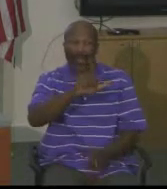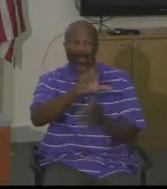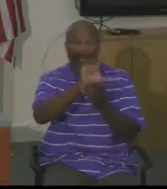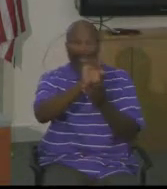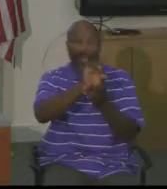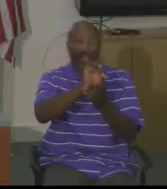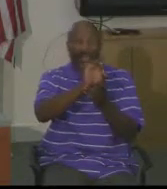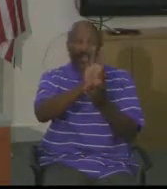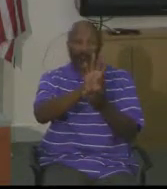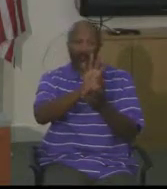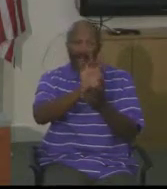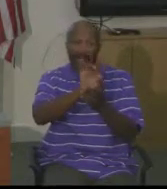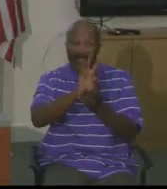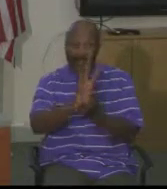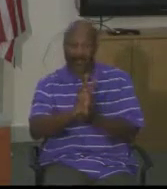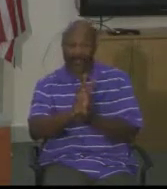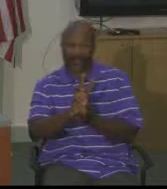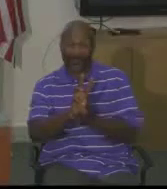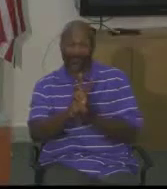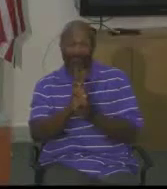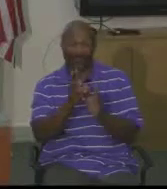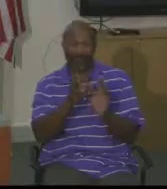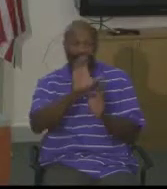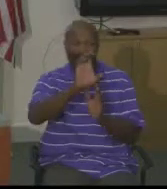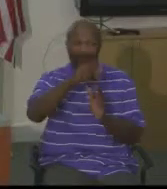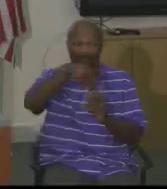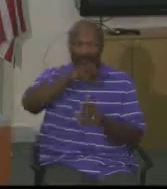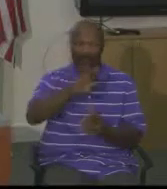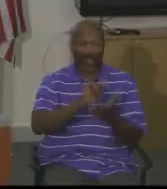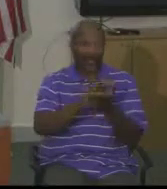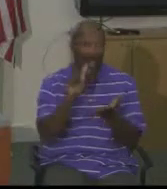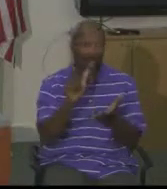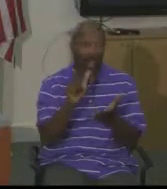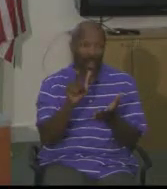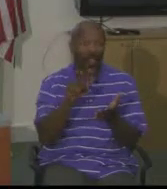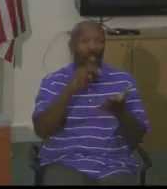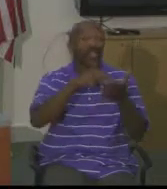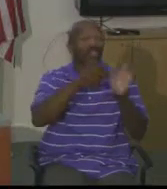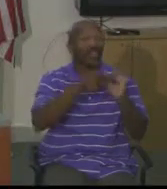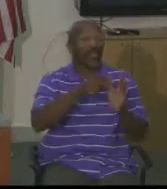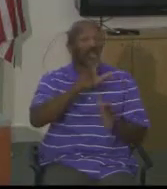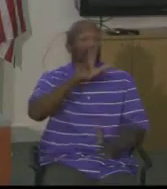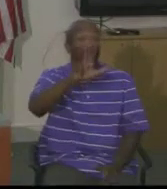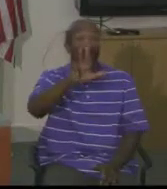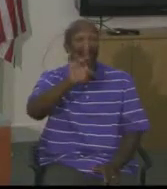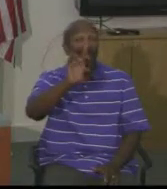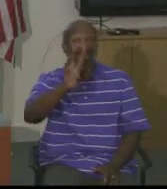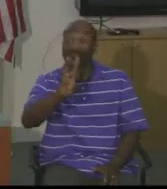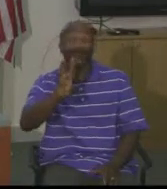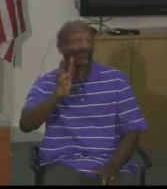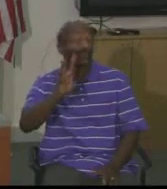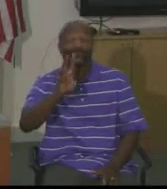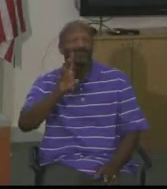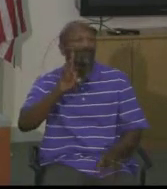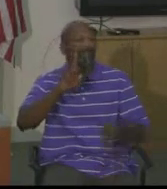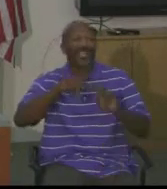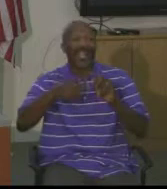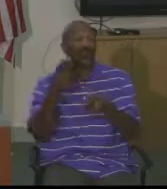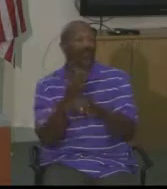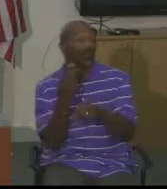80486 processor, 486 processor. It meant that 386 computers couldn't take advantage of